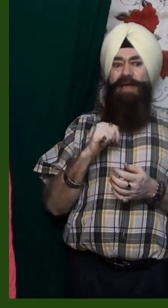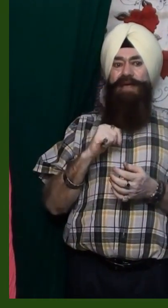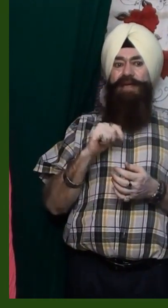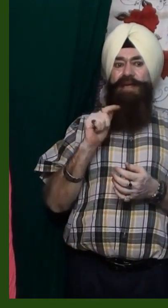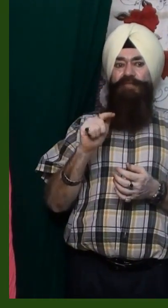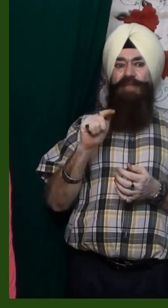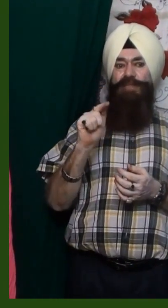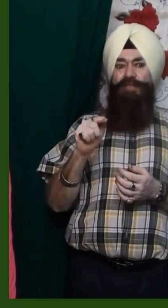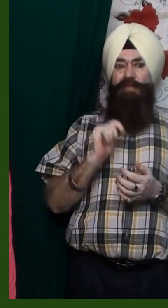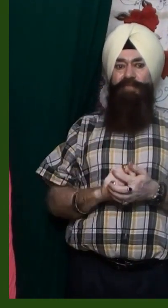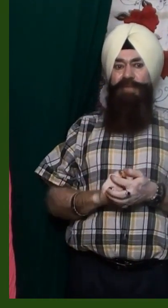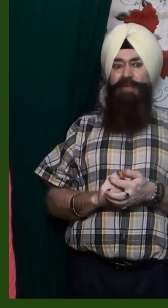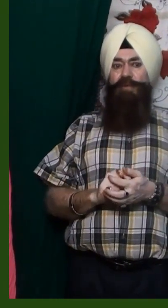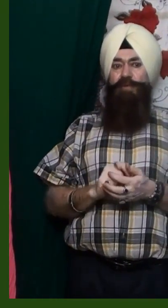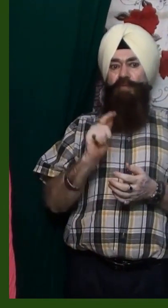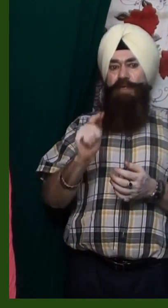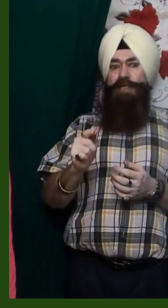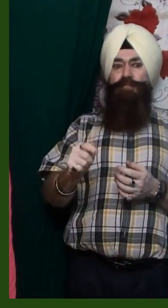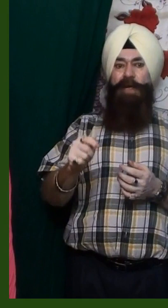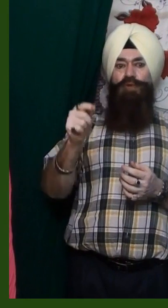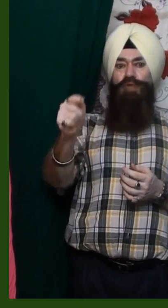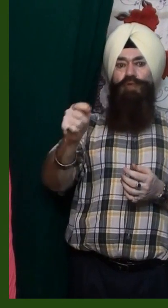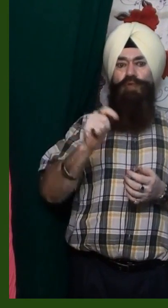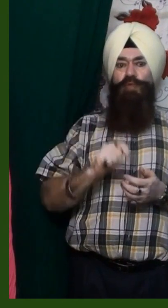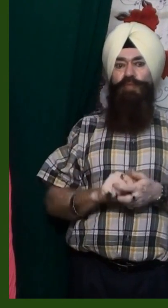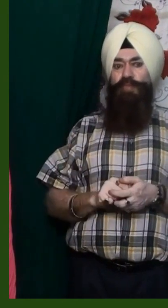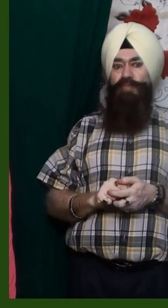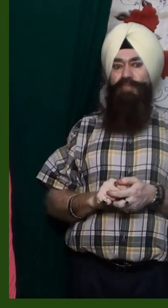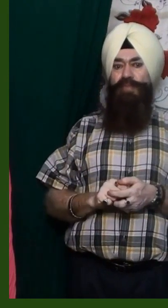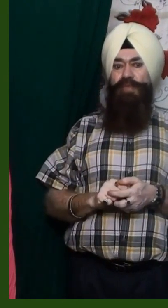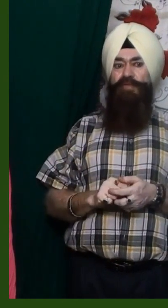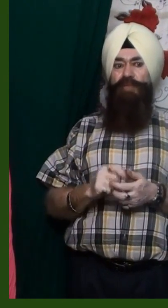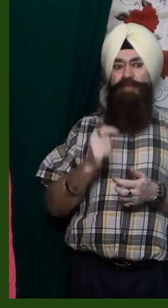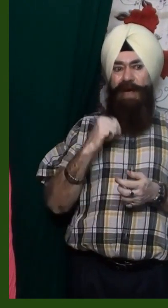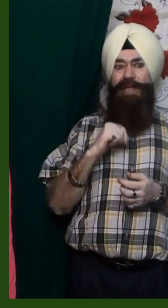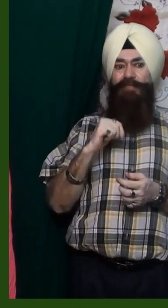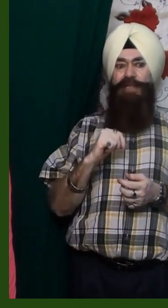With my reference frame, with respect to you,